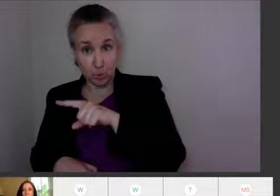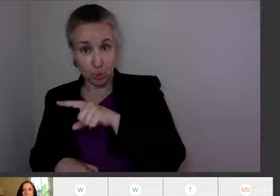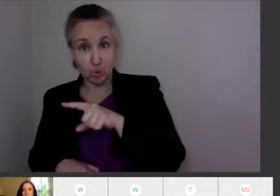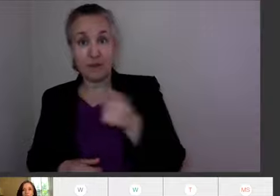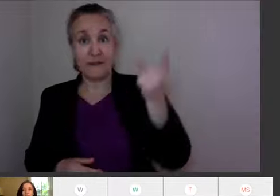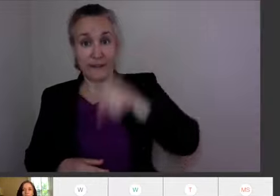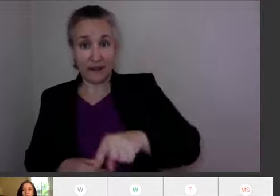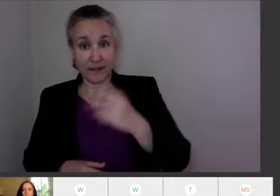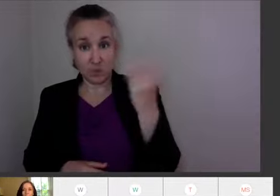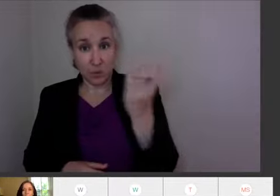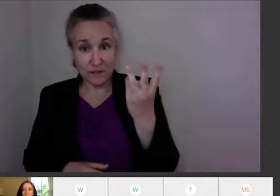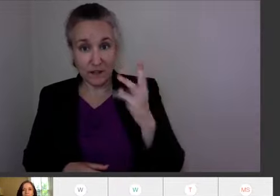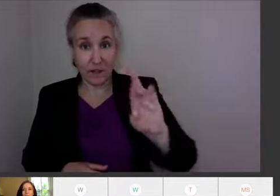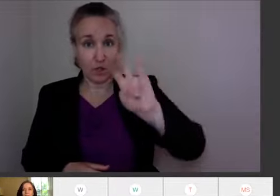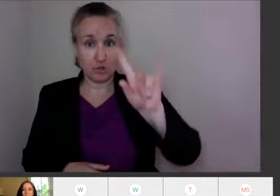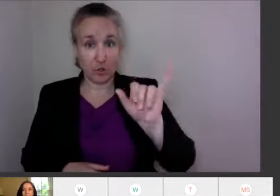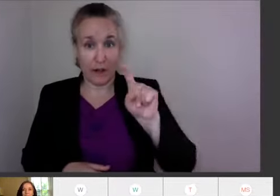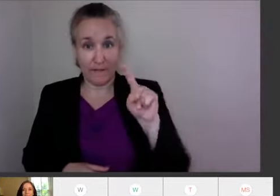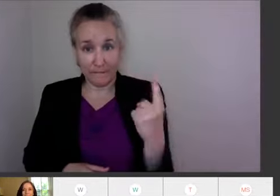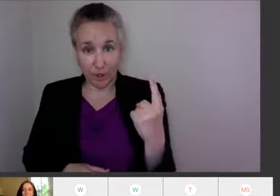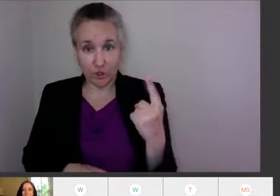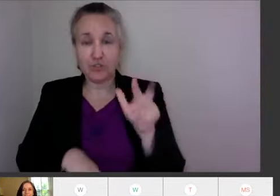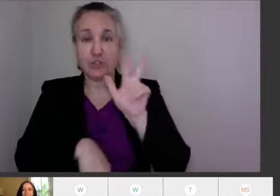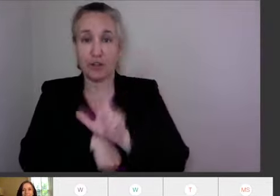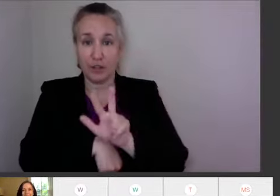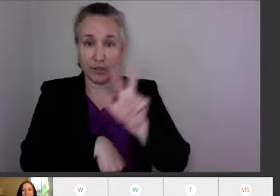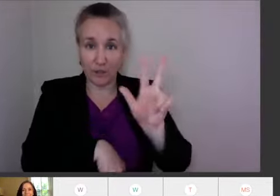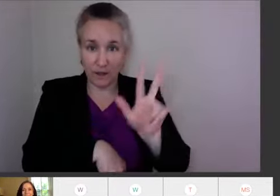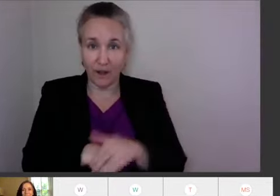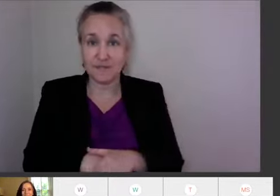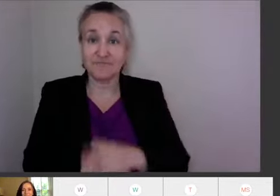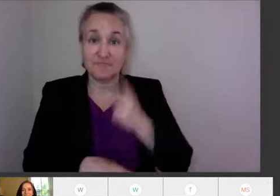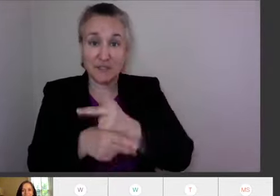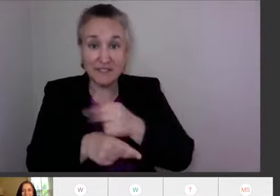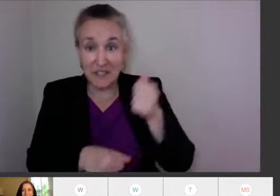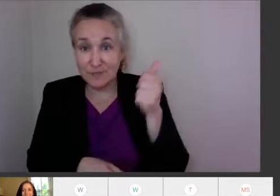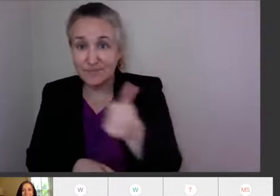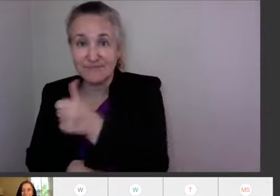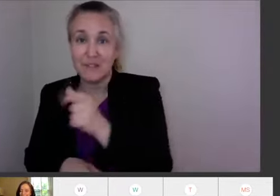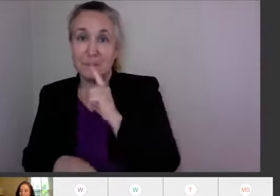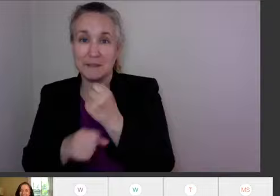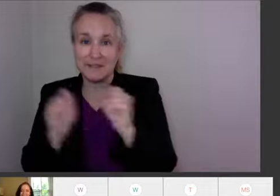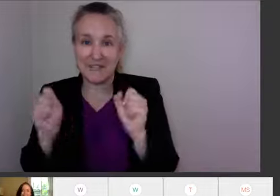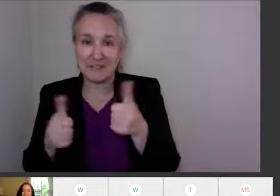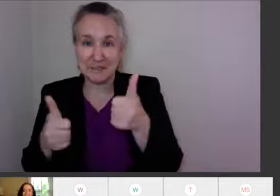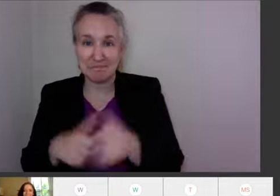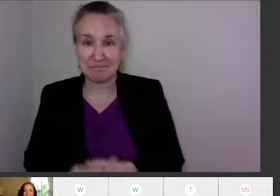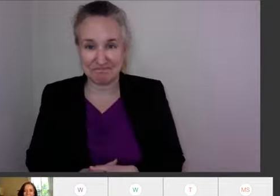next Wednesday, July the 1st at 3 p.m. Take care and be safe.